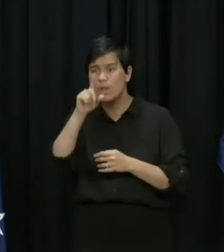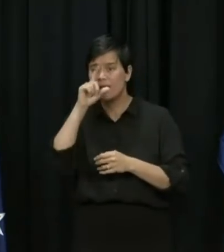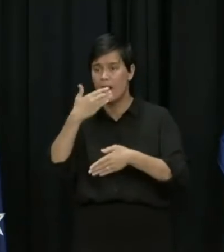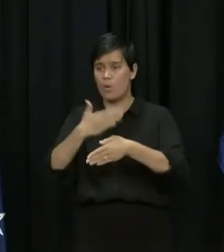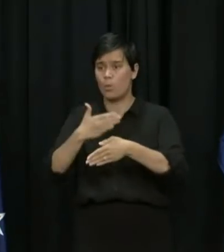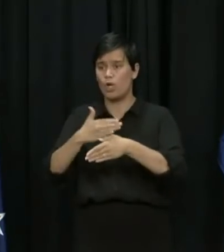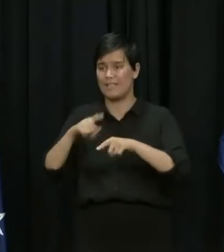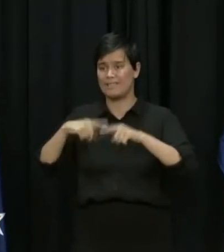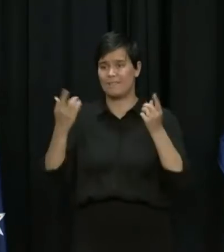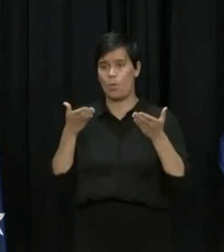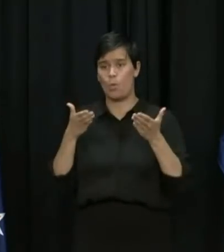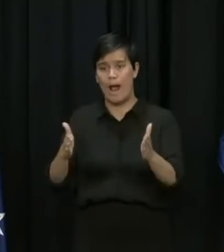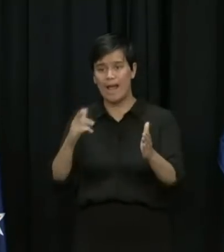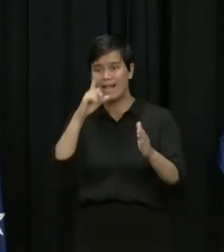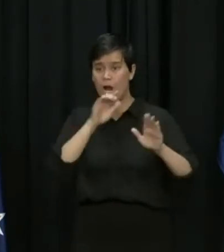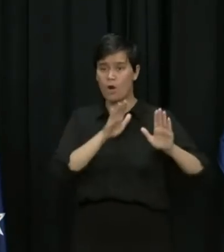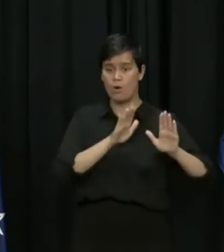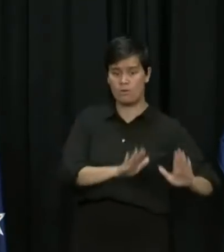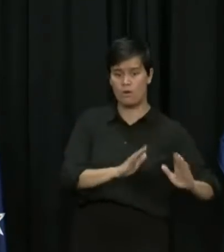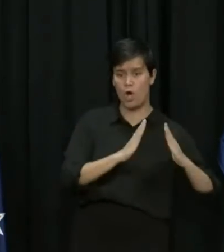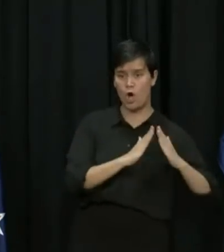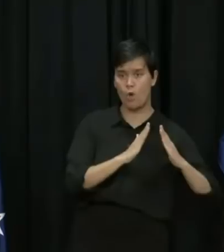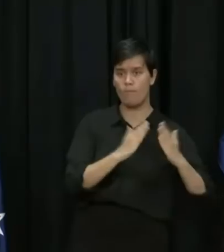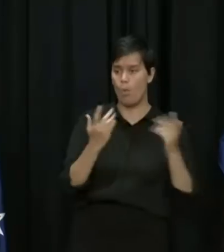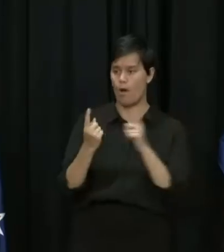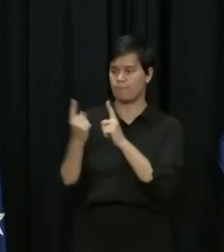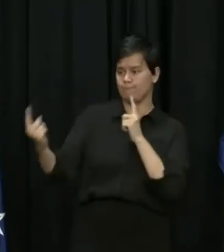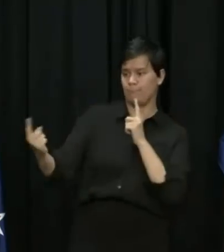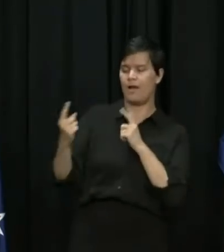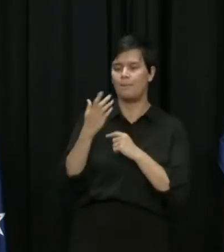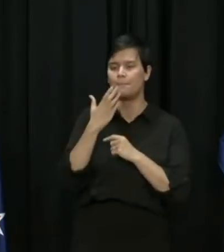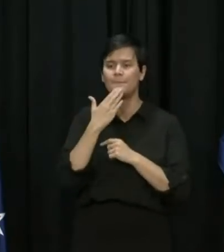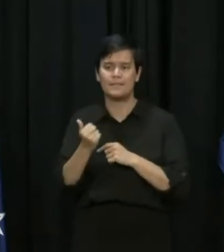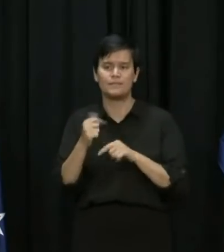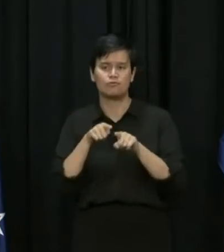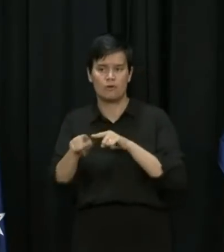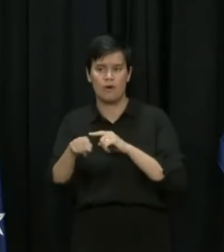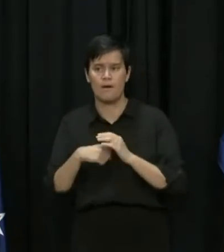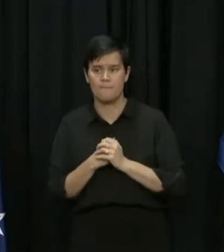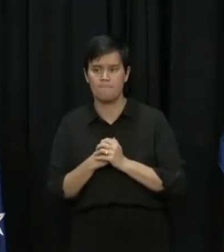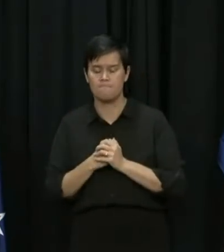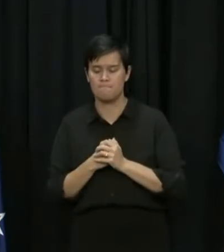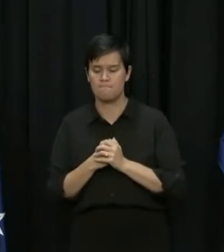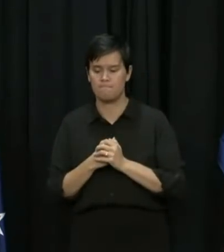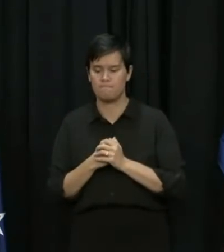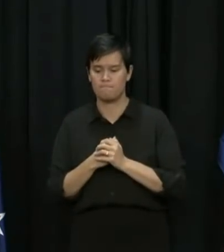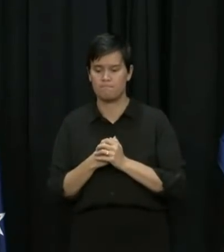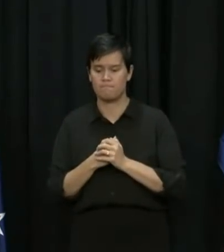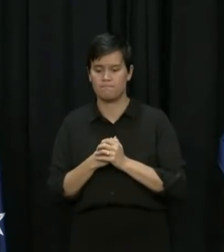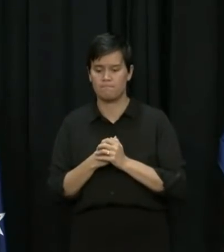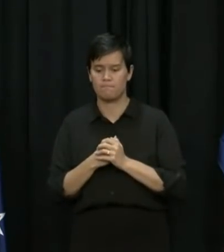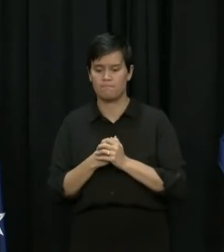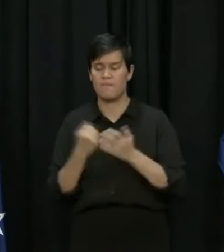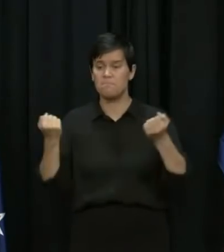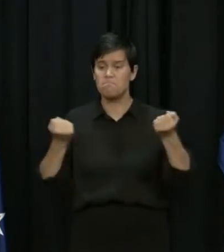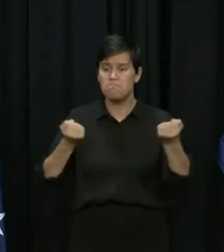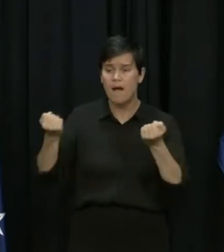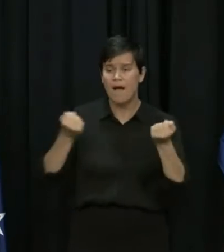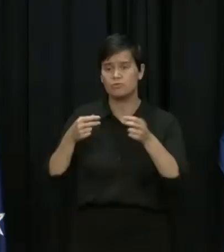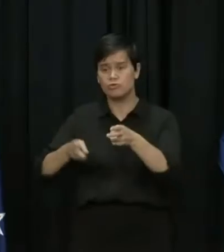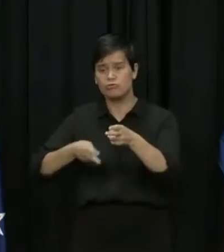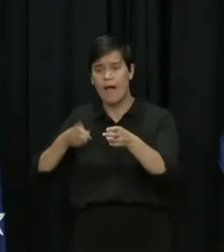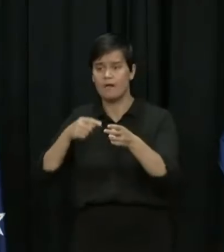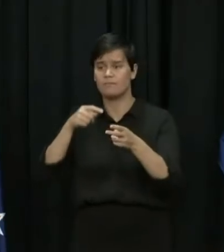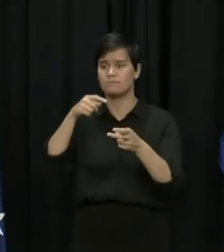can. There is, of course, at level 2 throughout the country, compulsory mask wearing on public transport. And